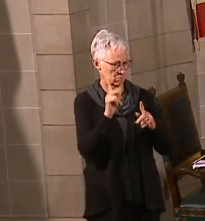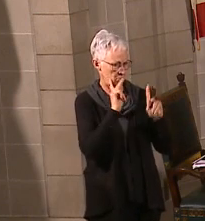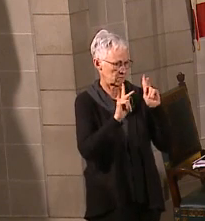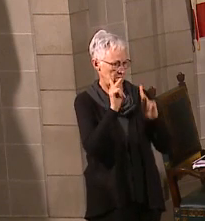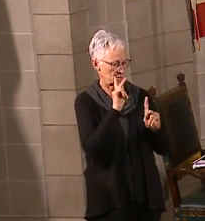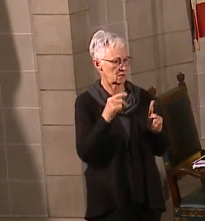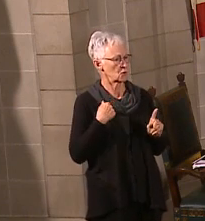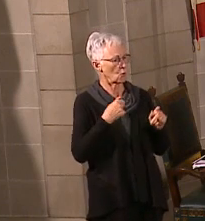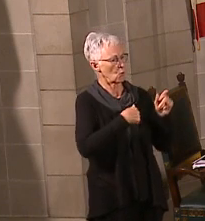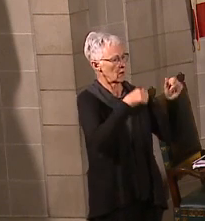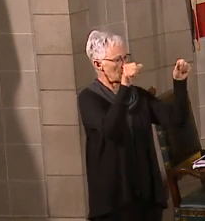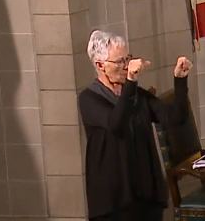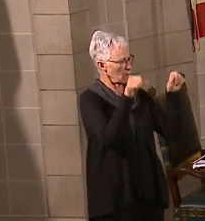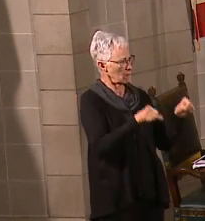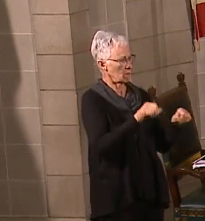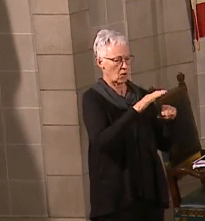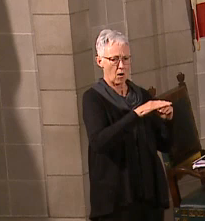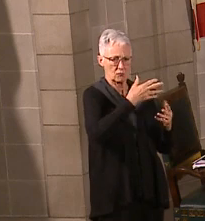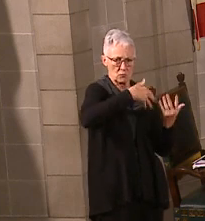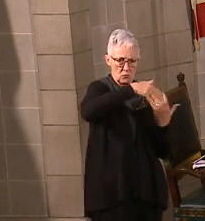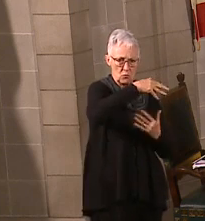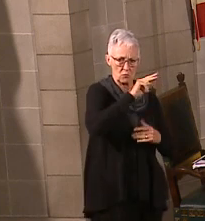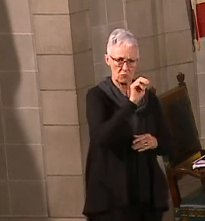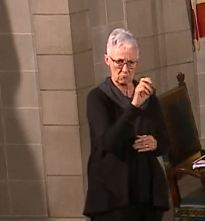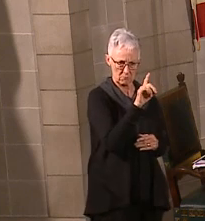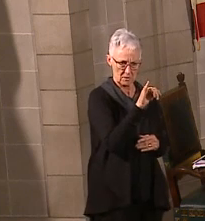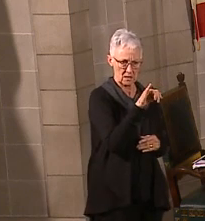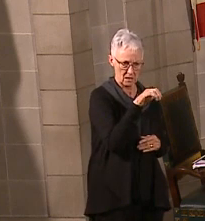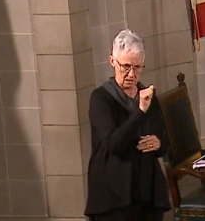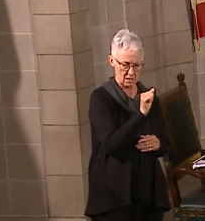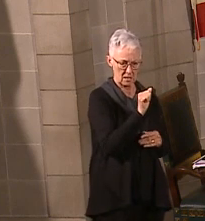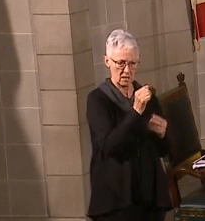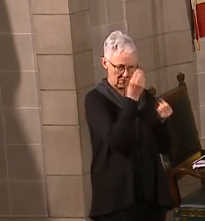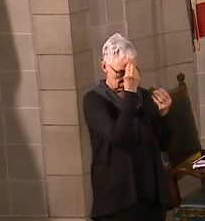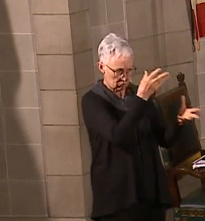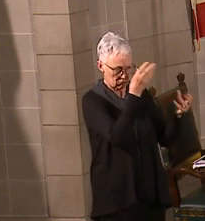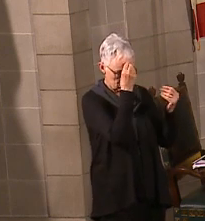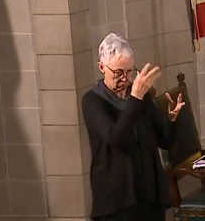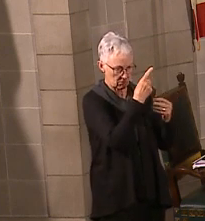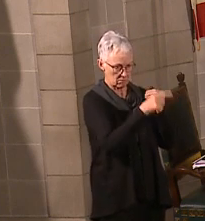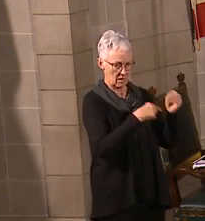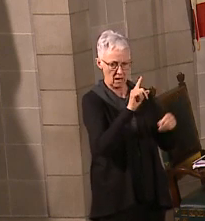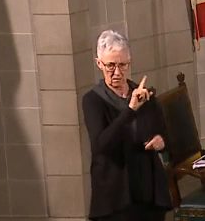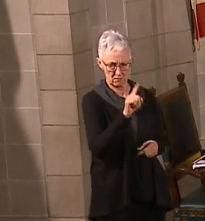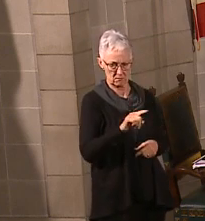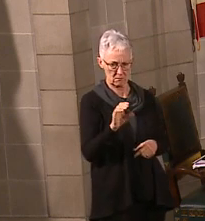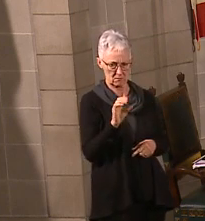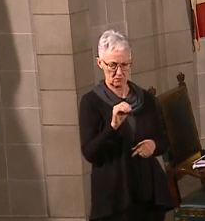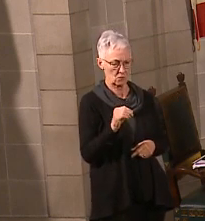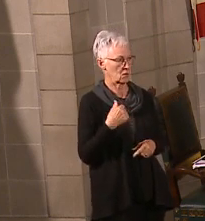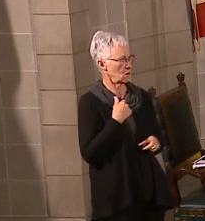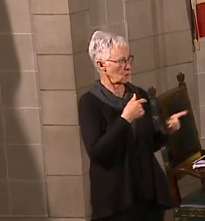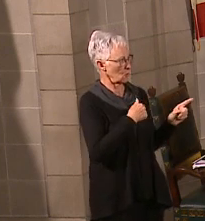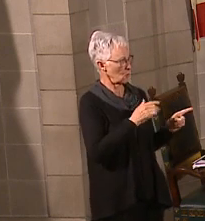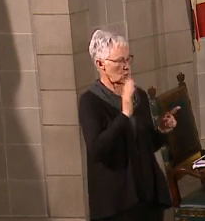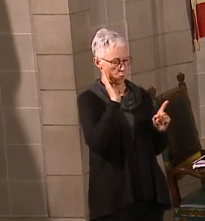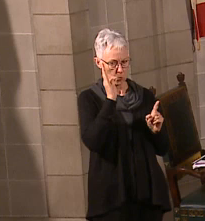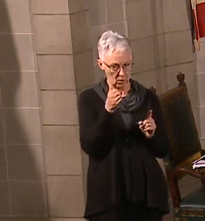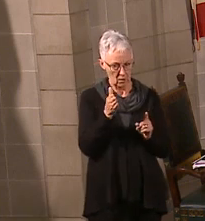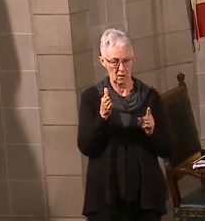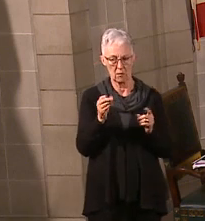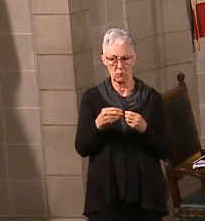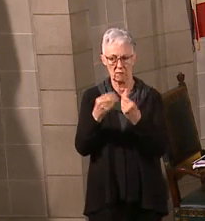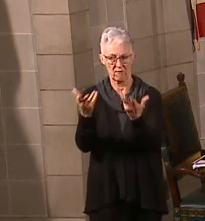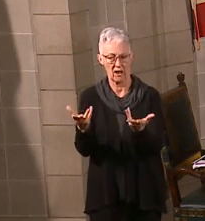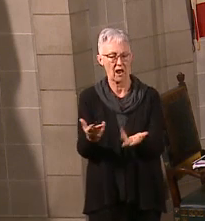social media, the zoo is going to provide free virtual interactive tours to school teachers